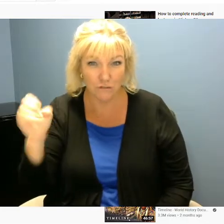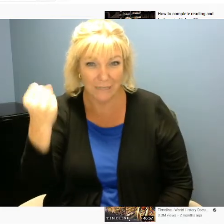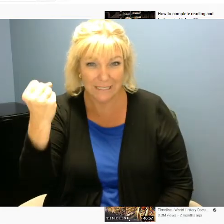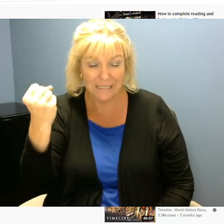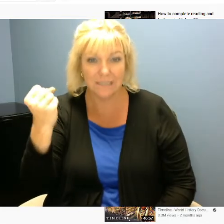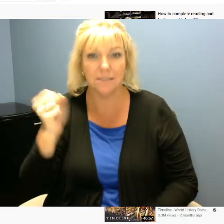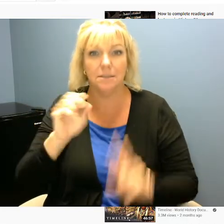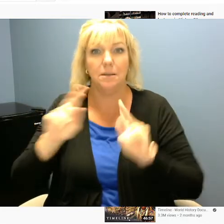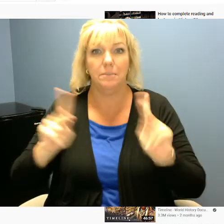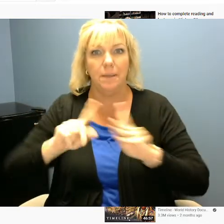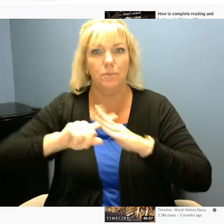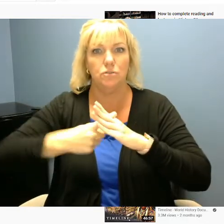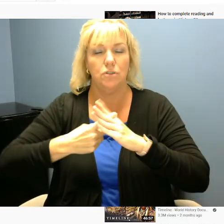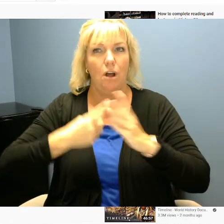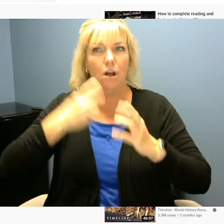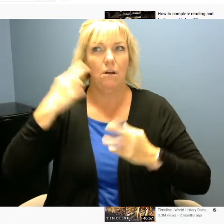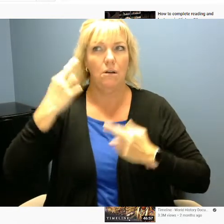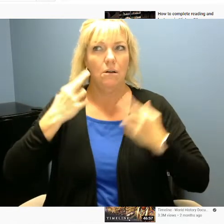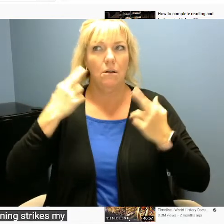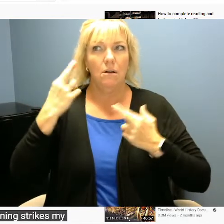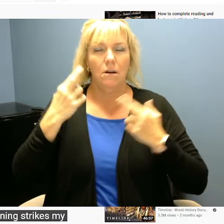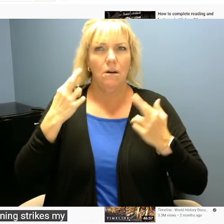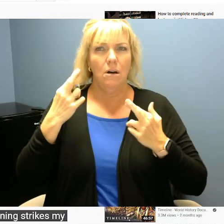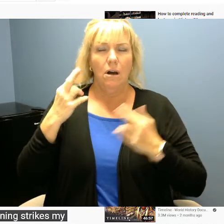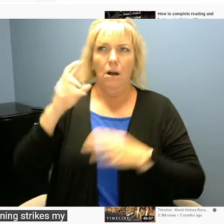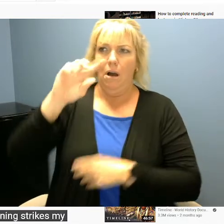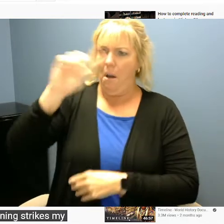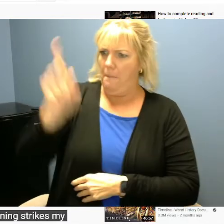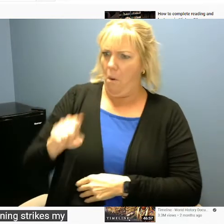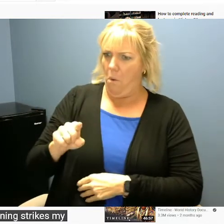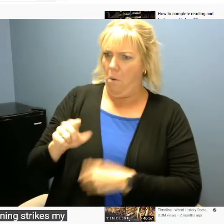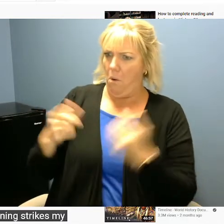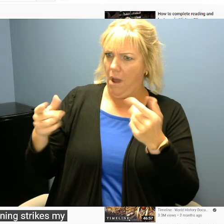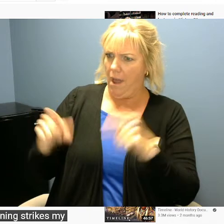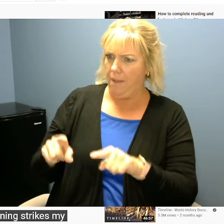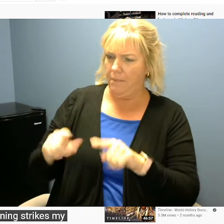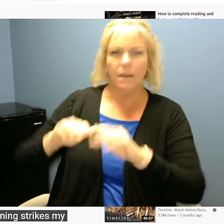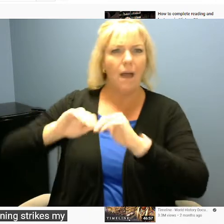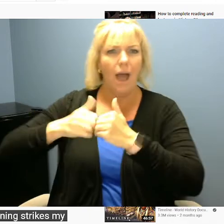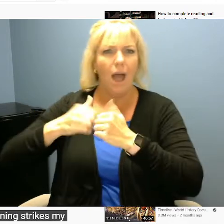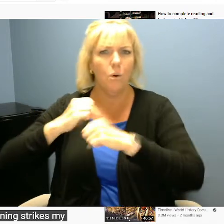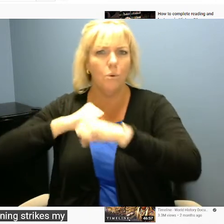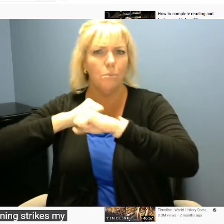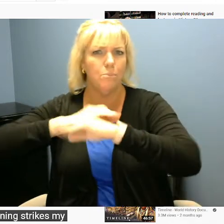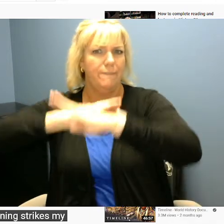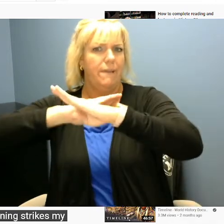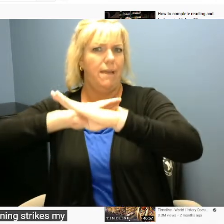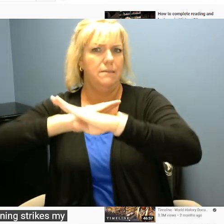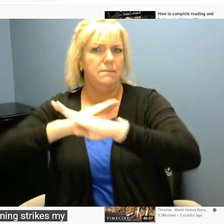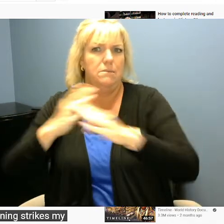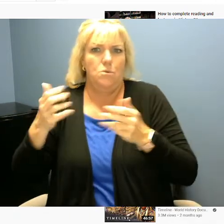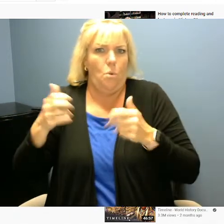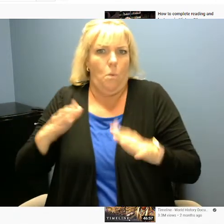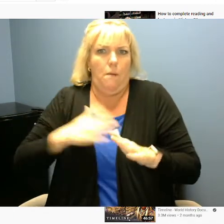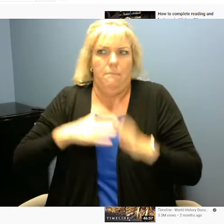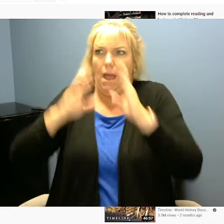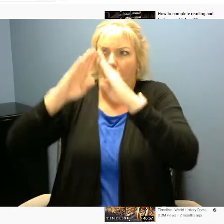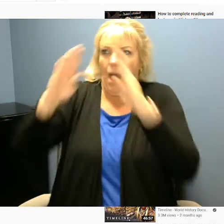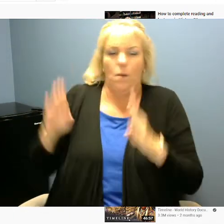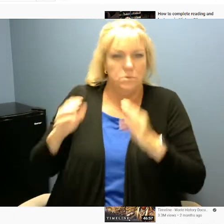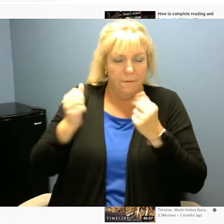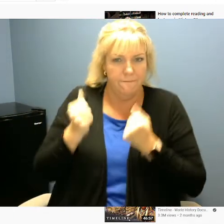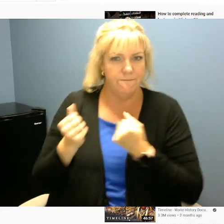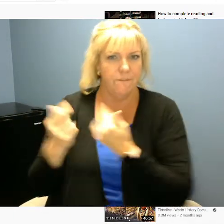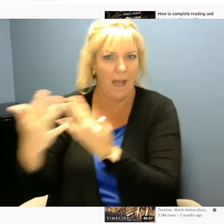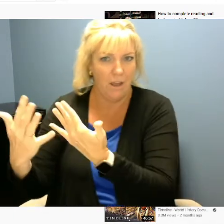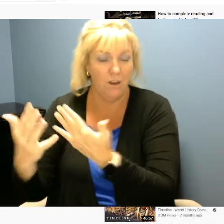your house, you try to figure out, what can I do to maybe prevent my house from catching on fire if lightning strikes my house? That's